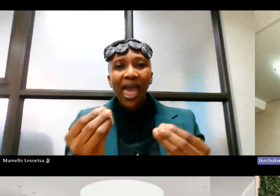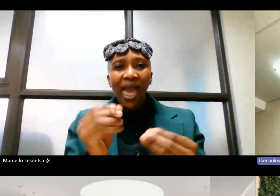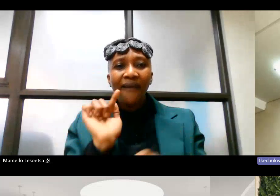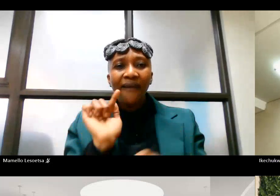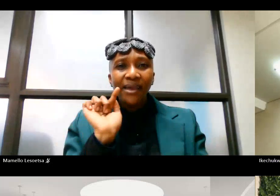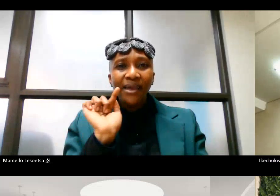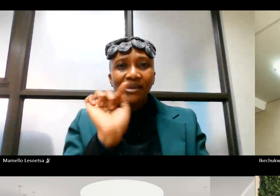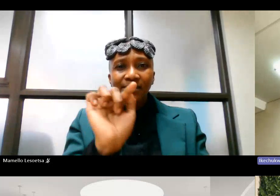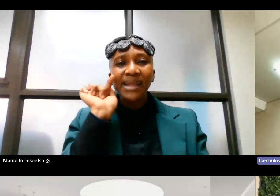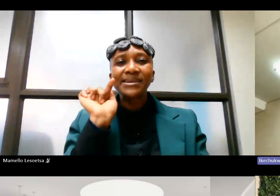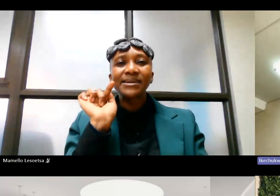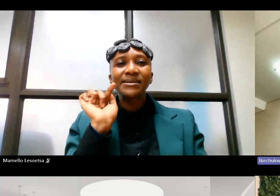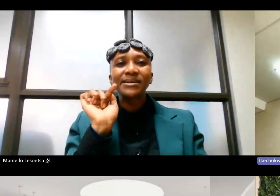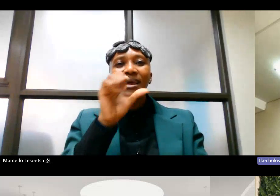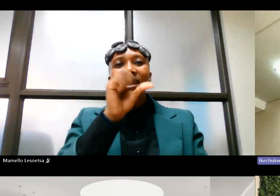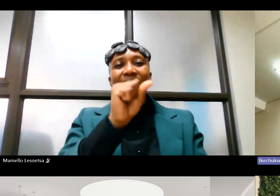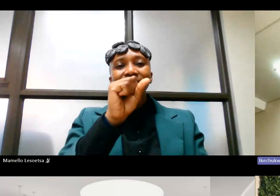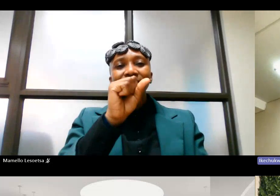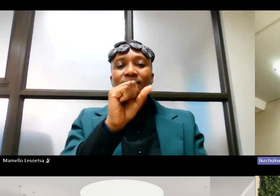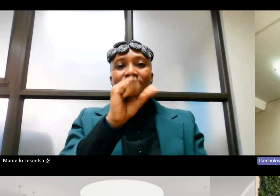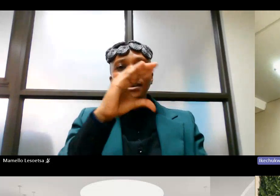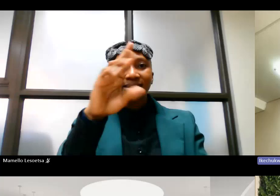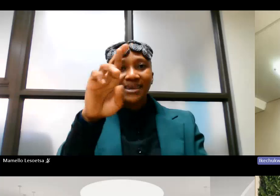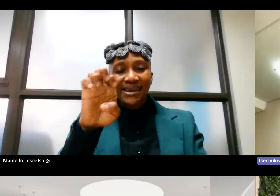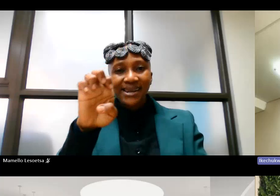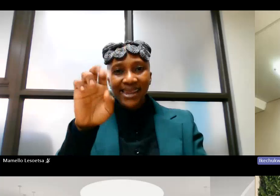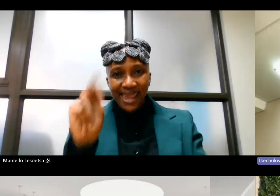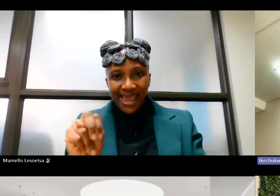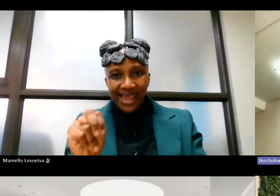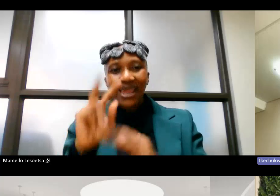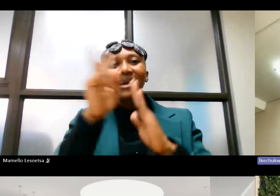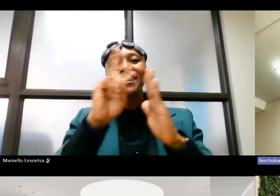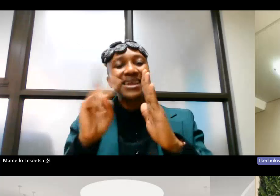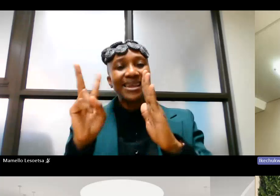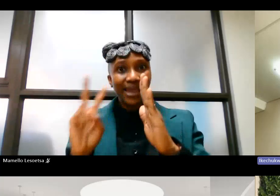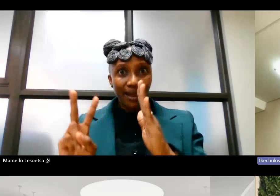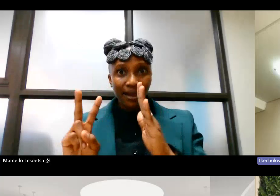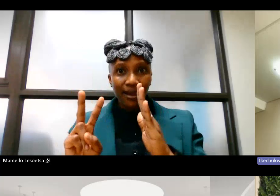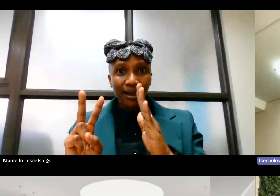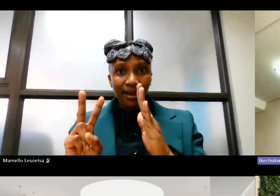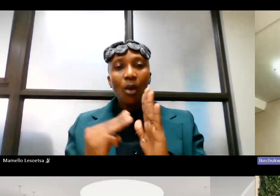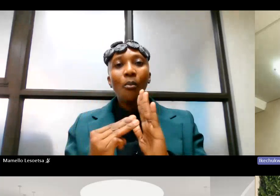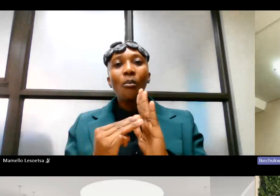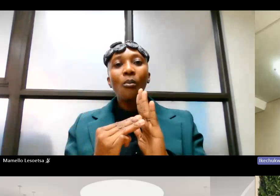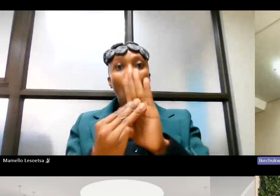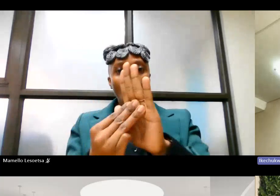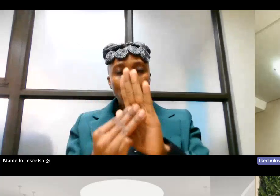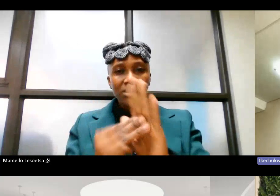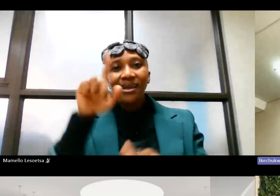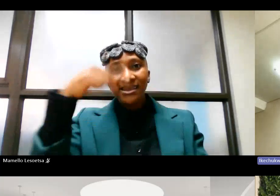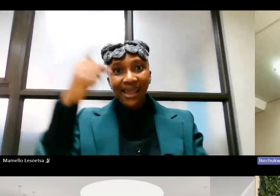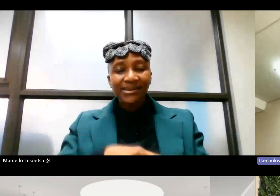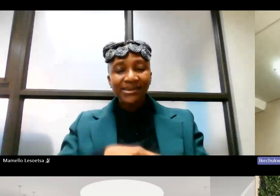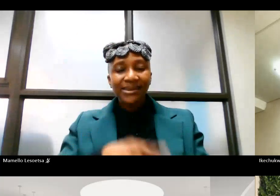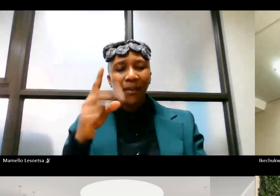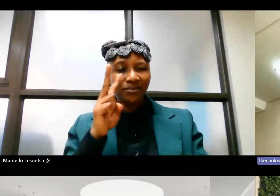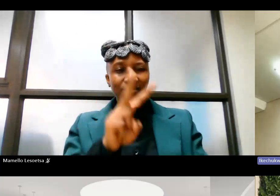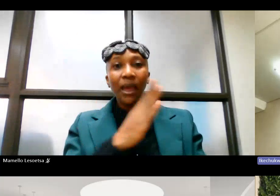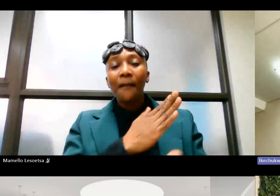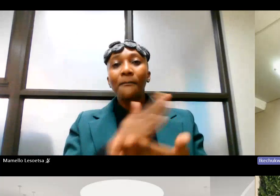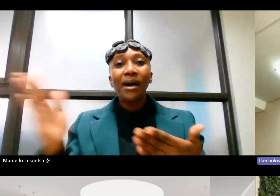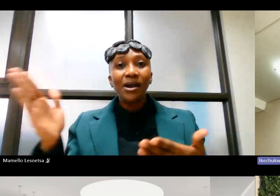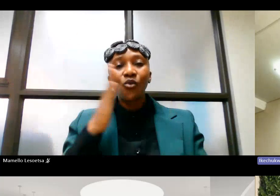PeopleSoft. If not, when you go next time, just try and pay attention to it. It was part of the work of Benedict because